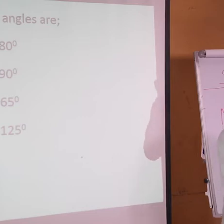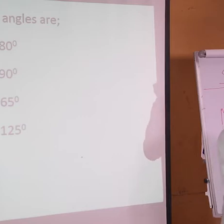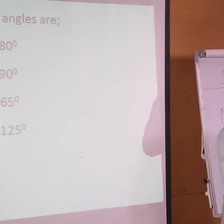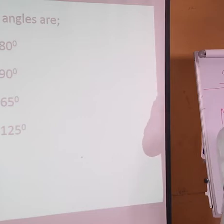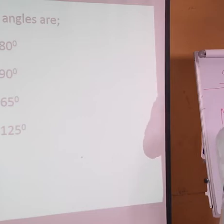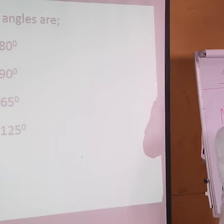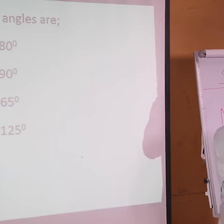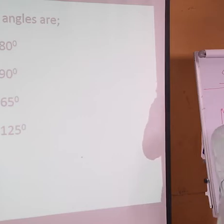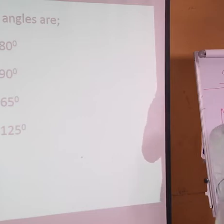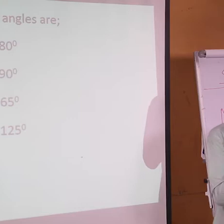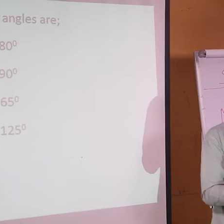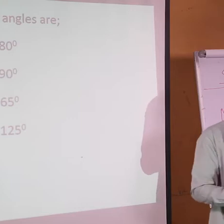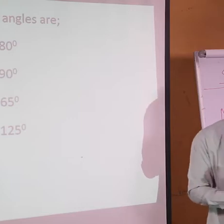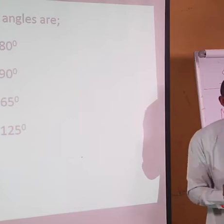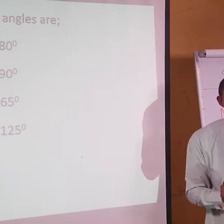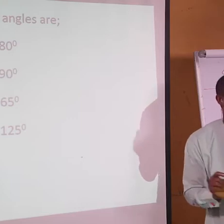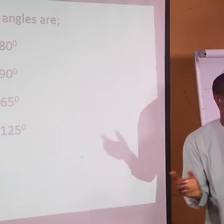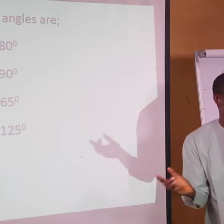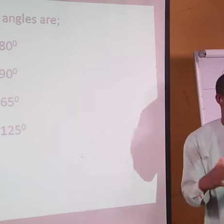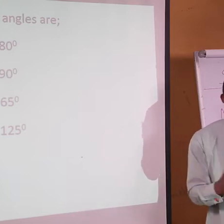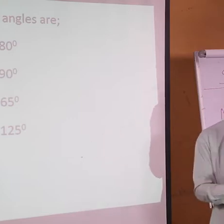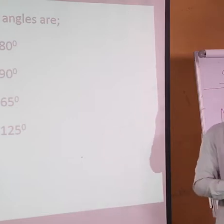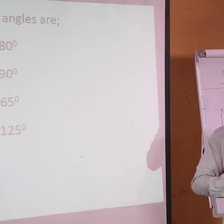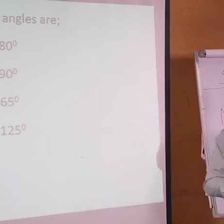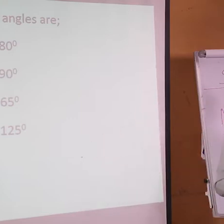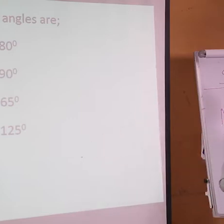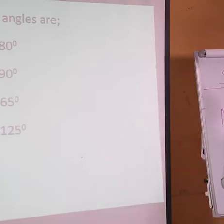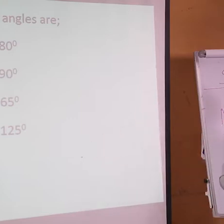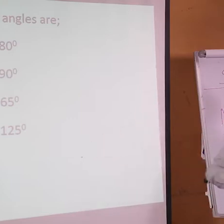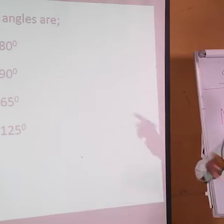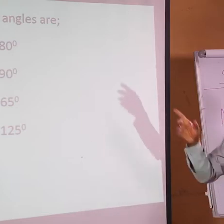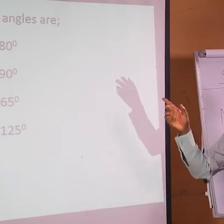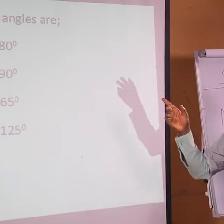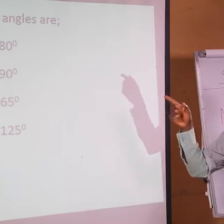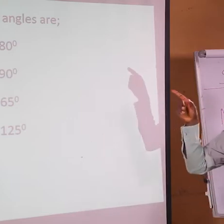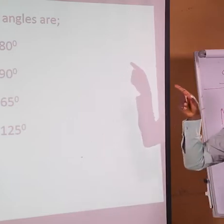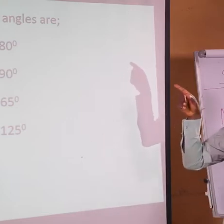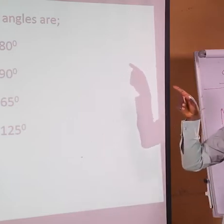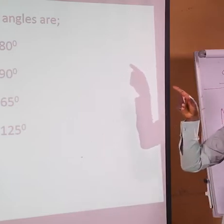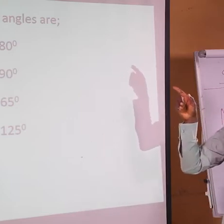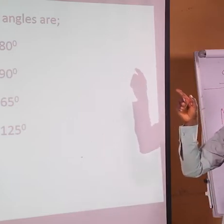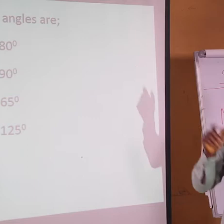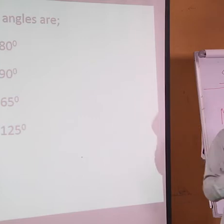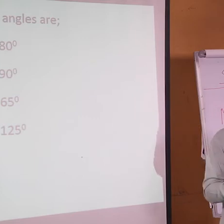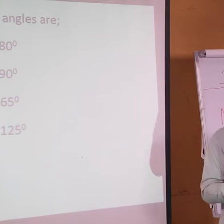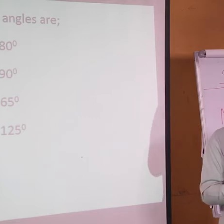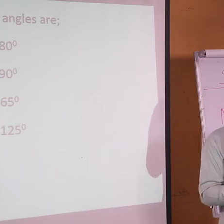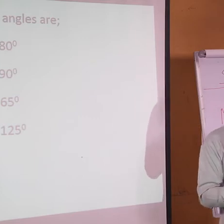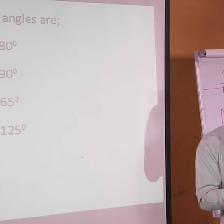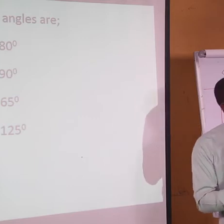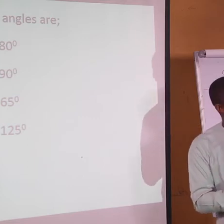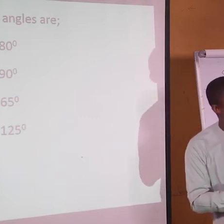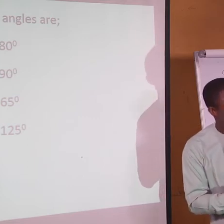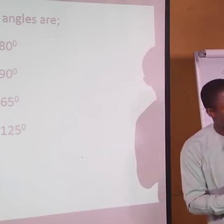are to find the exterior angle of each of the polygon. Now, the exterior